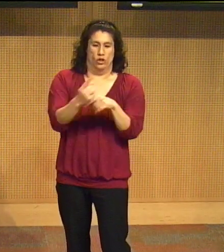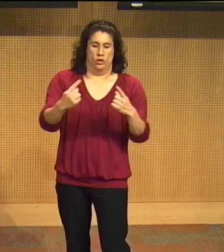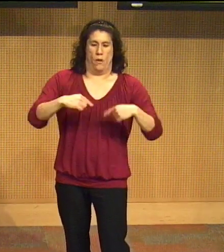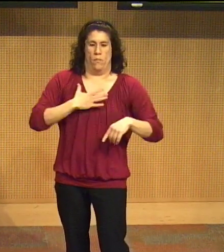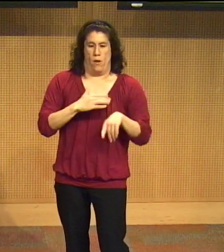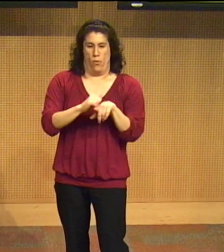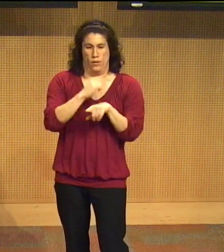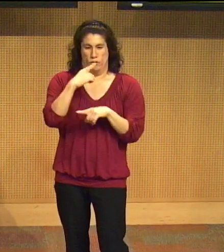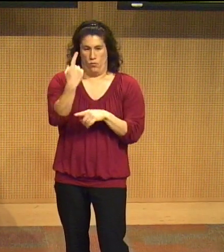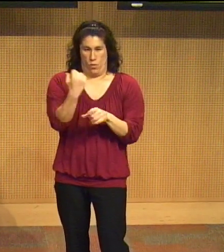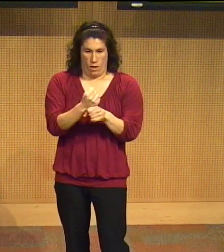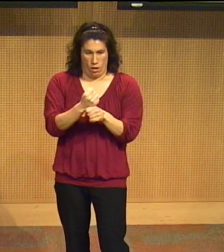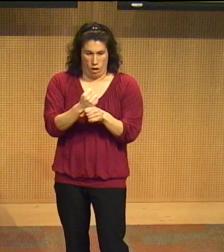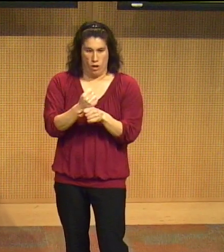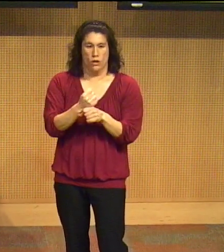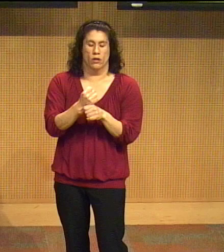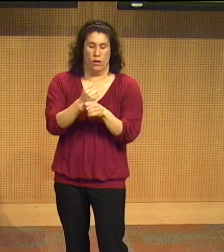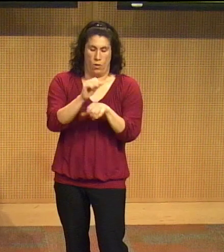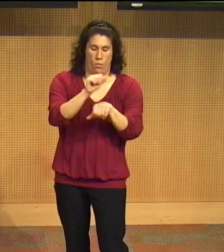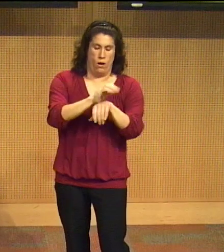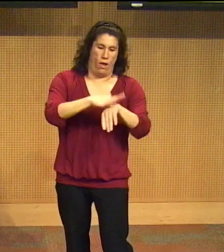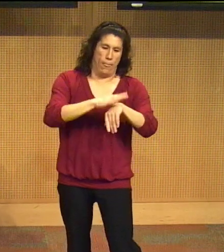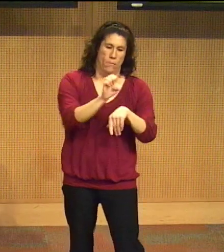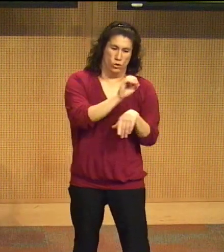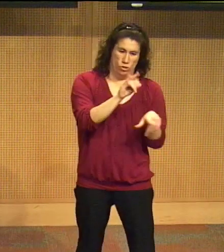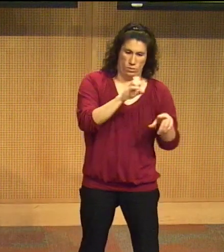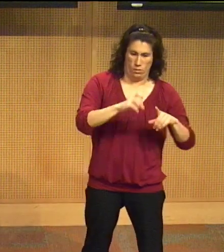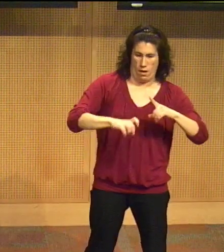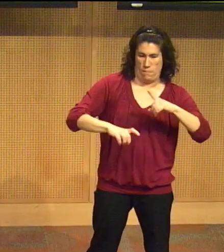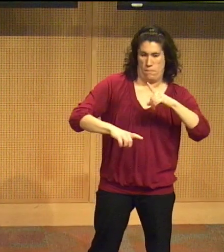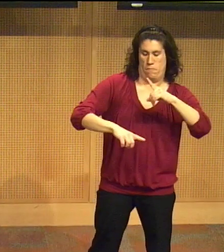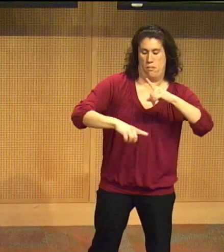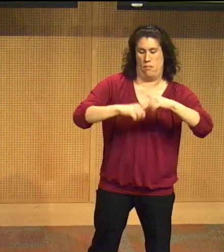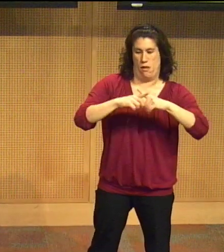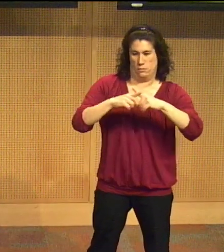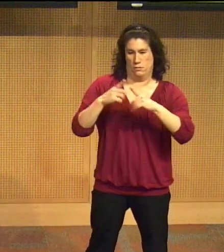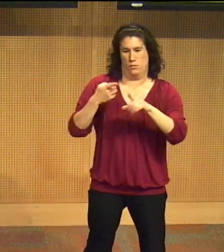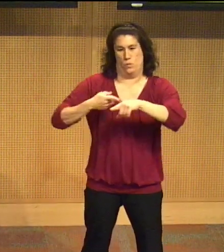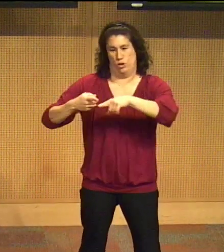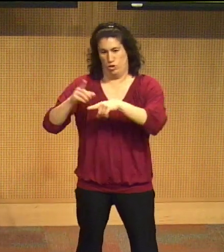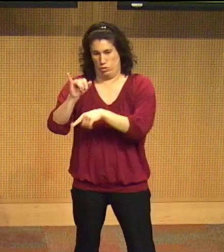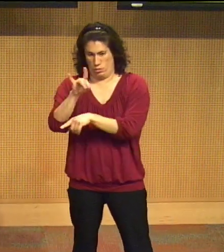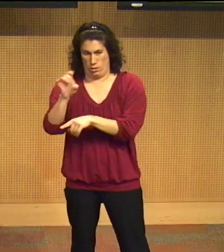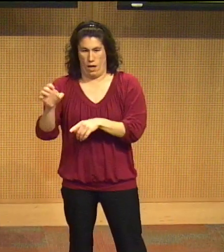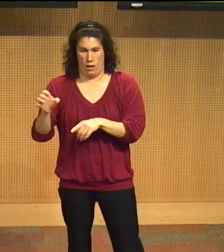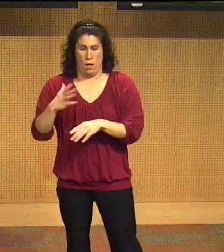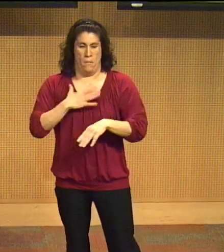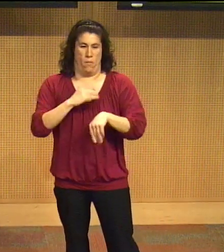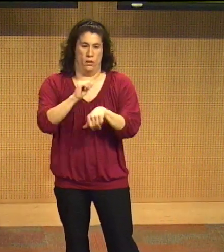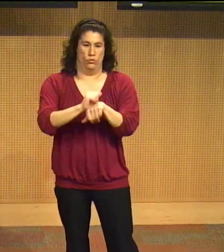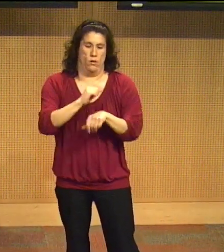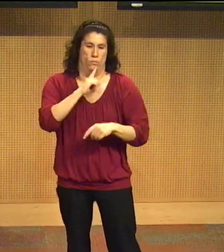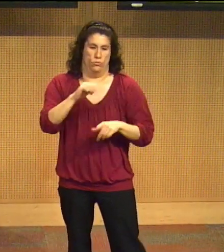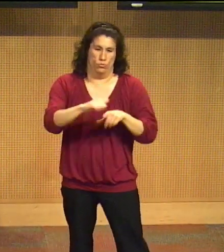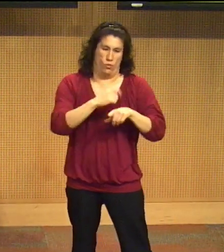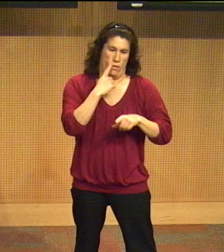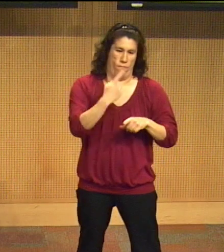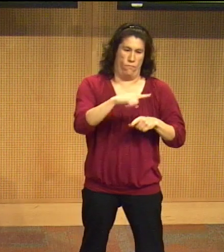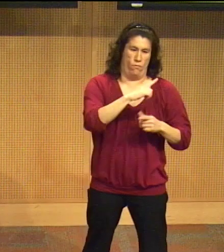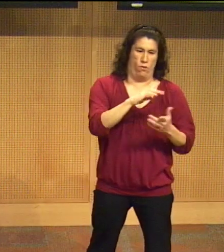in the field of your choice. So interns work with me for 1 year. They get emergency veterinary services in my offices,